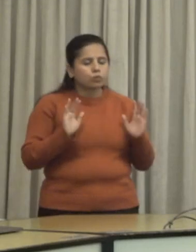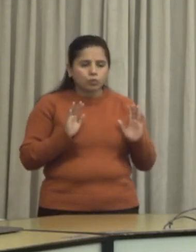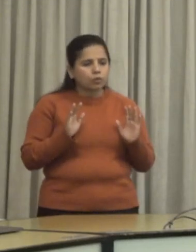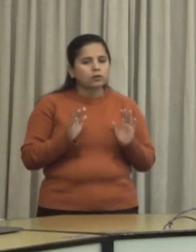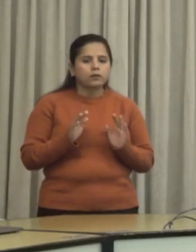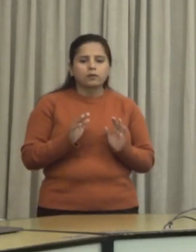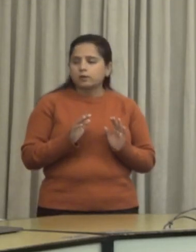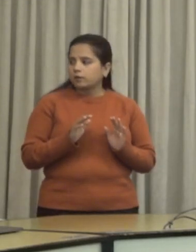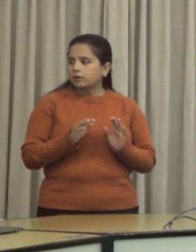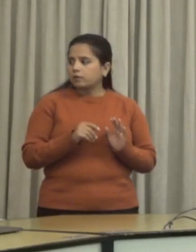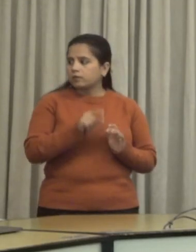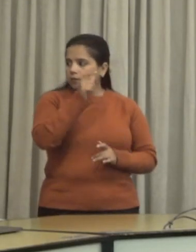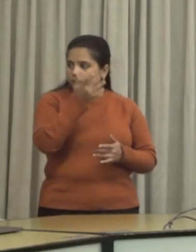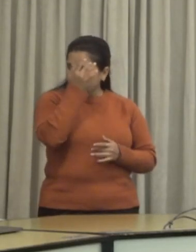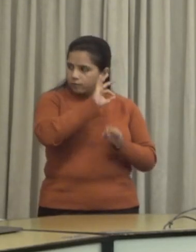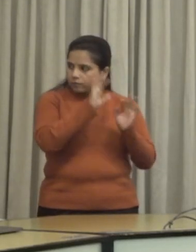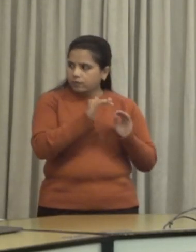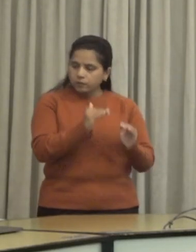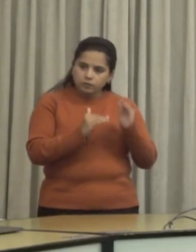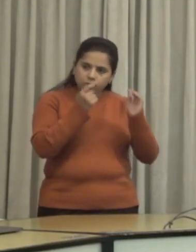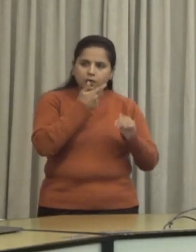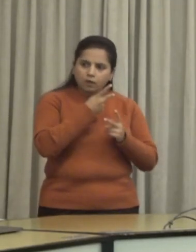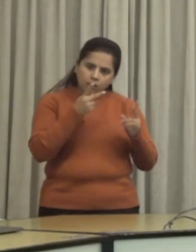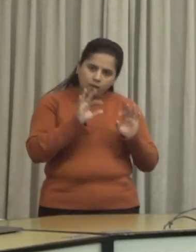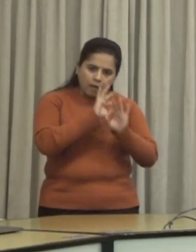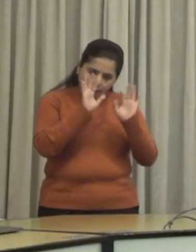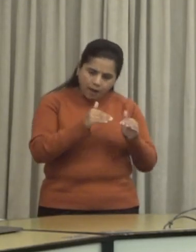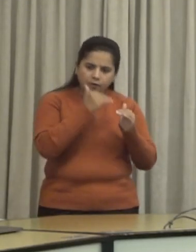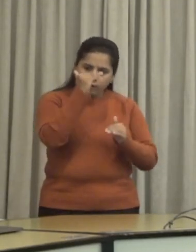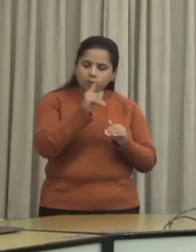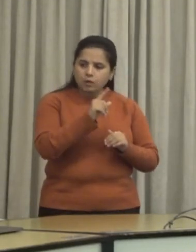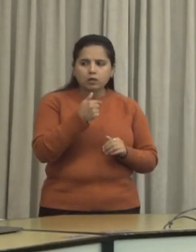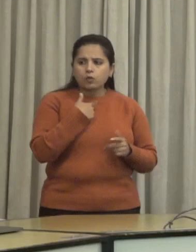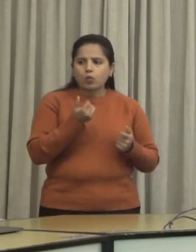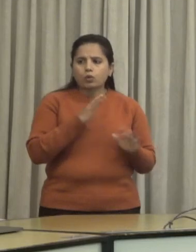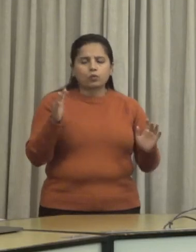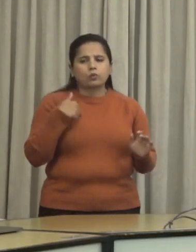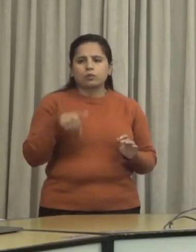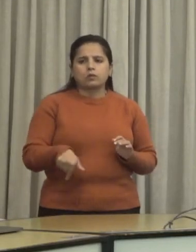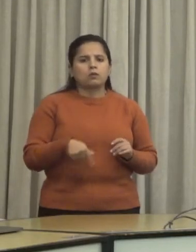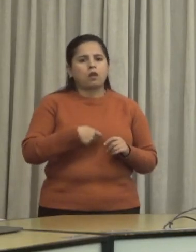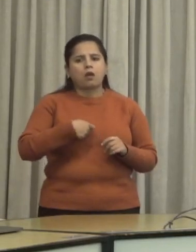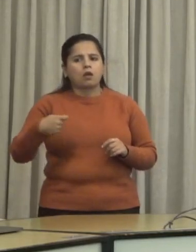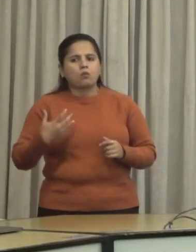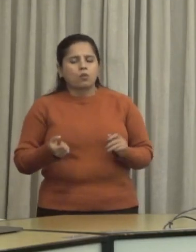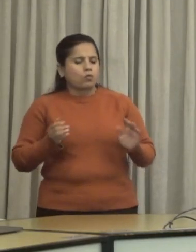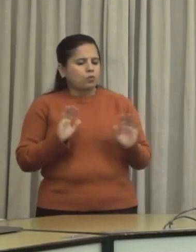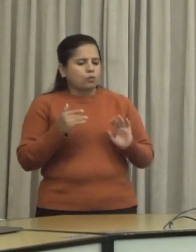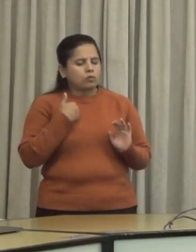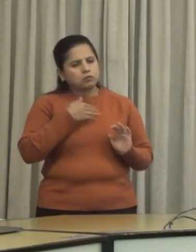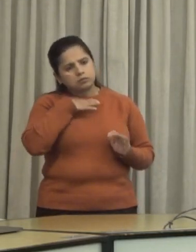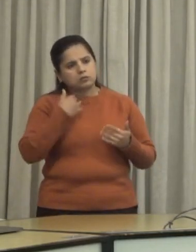if he already has advanced medical directive in place that I do not want unnecessary prolongation or